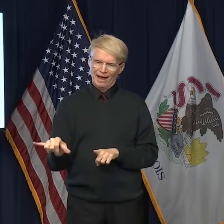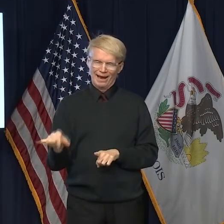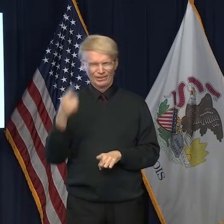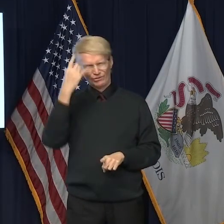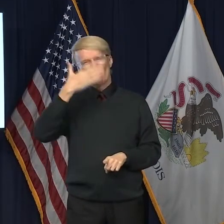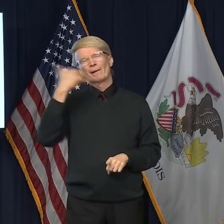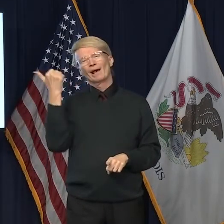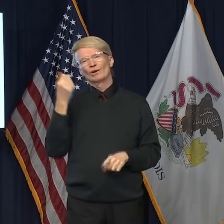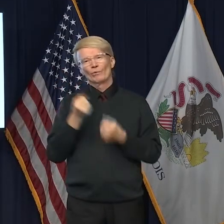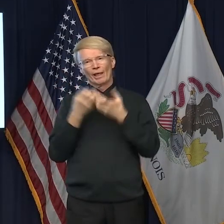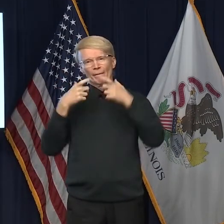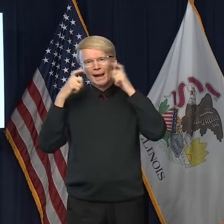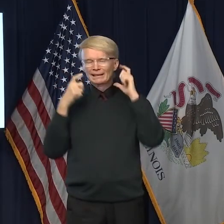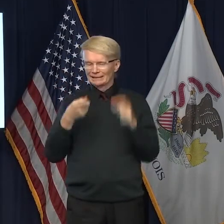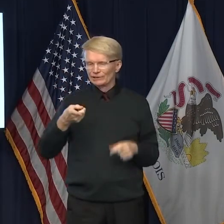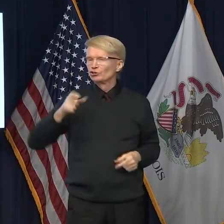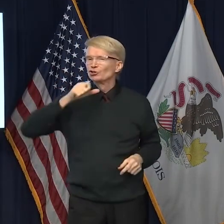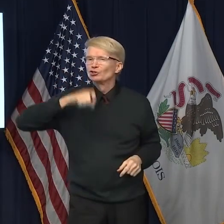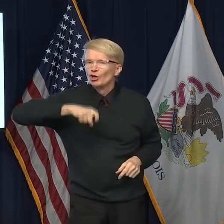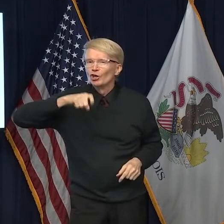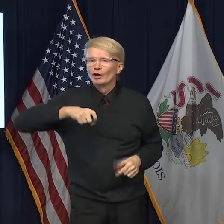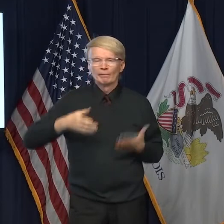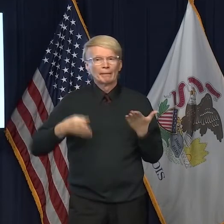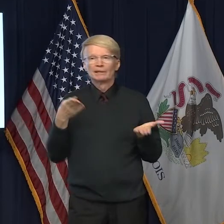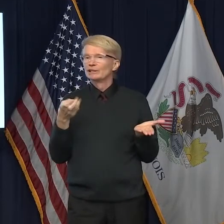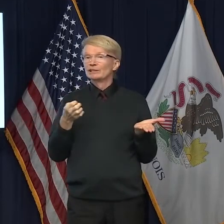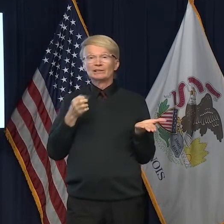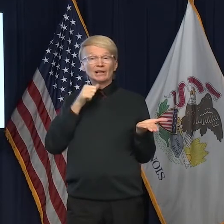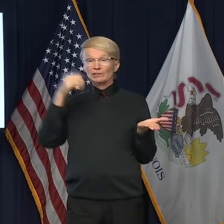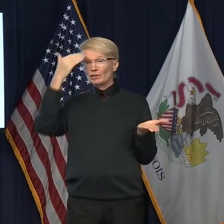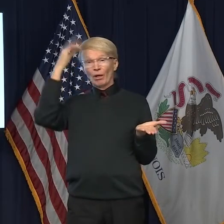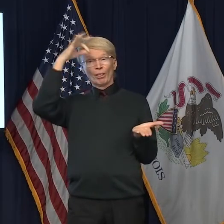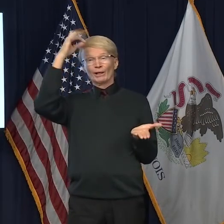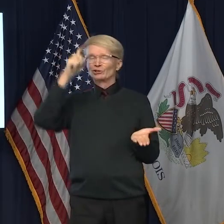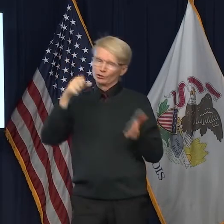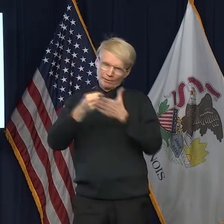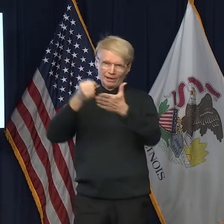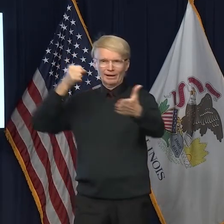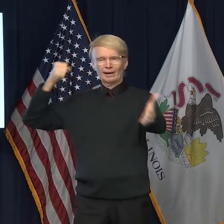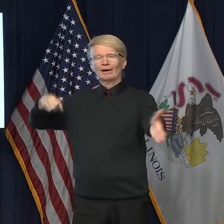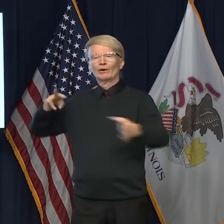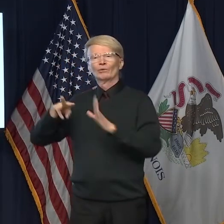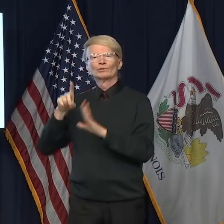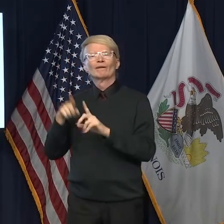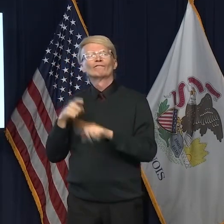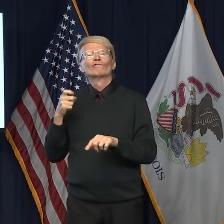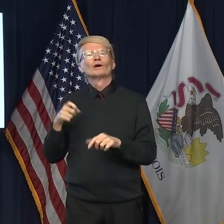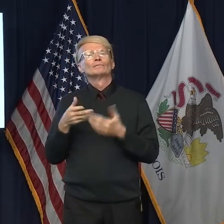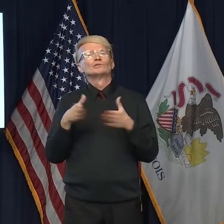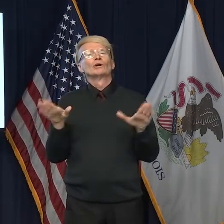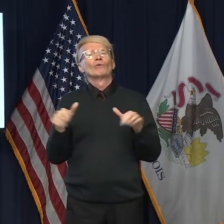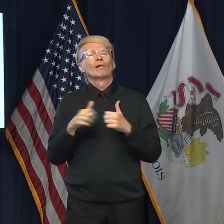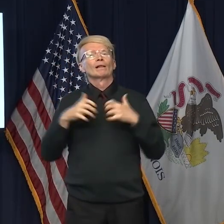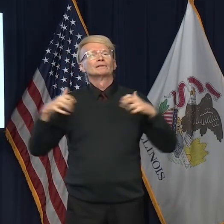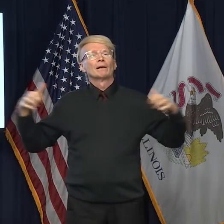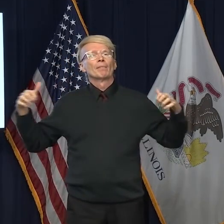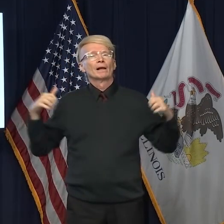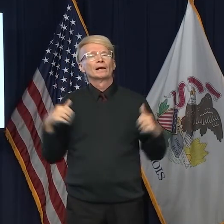knows better. He should know better. If he doesn't, maybe he shouldn't be in the General Assembly. Why do Joel, you take a harder line with him than with